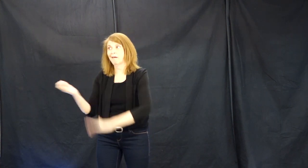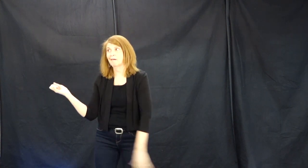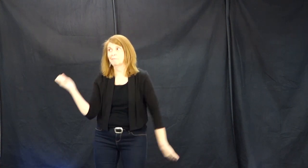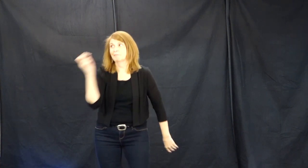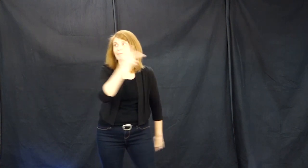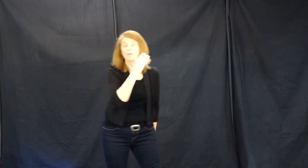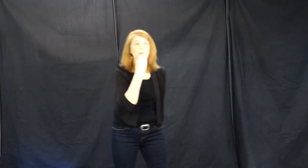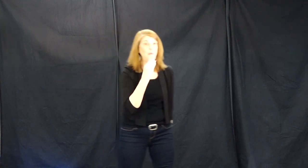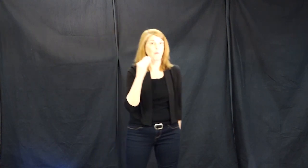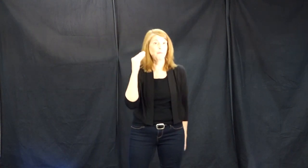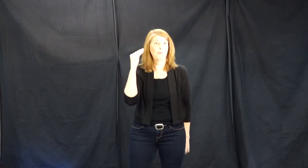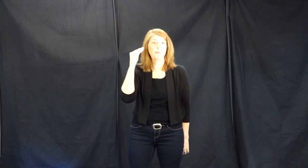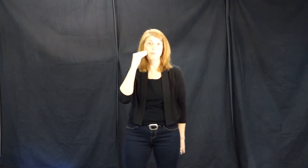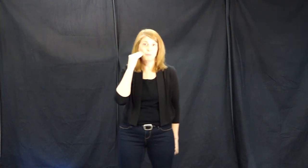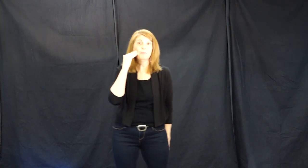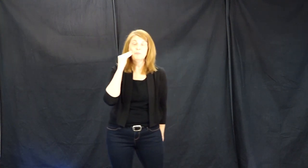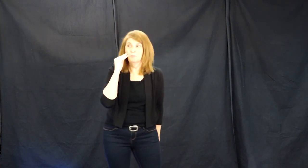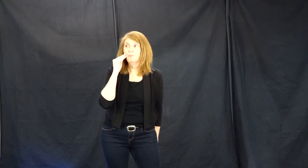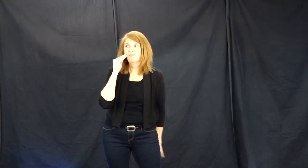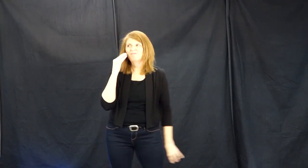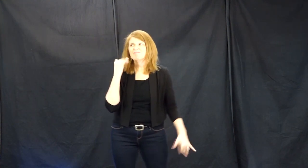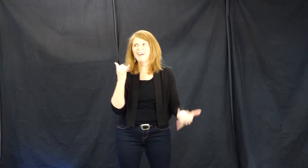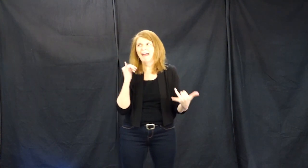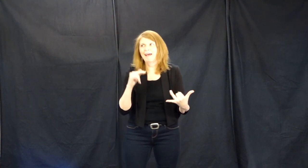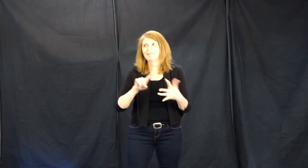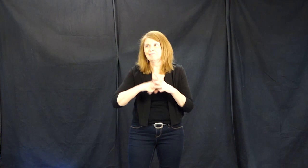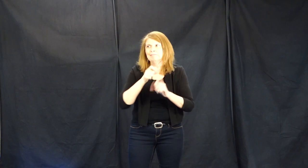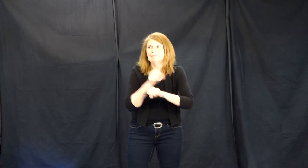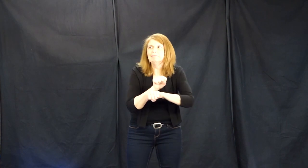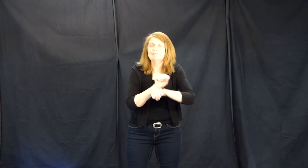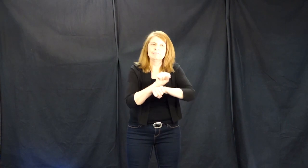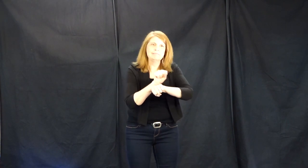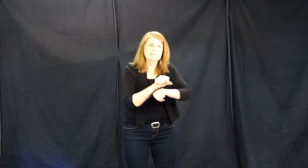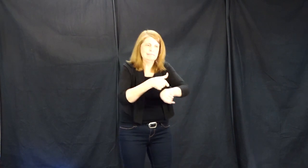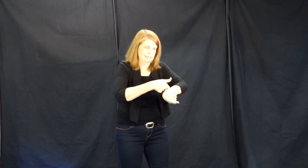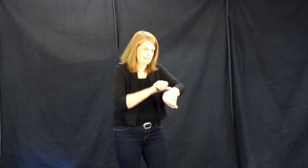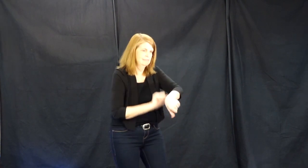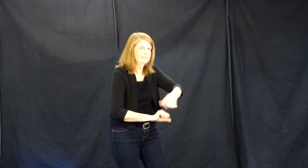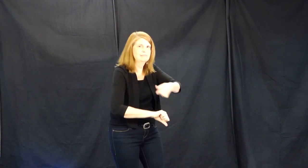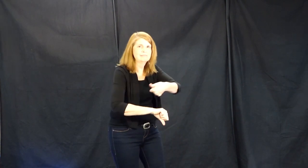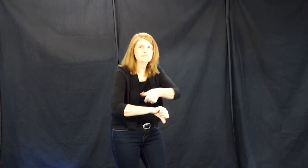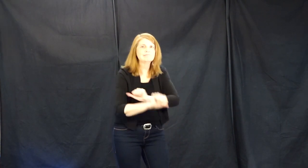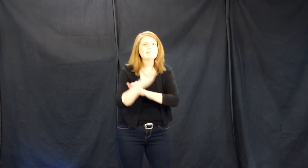in Monticello. Now the work at home begins.